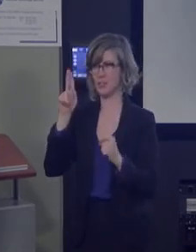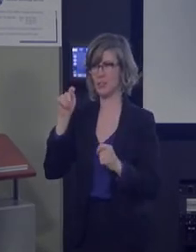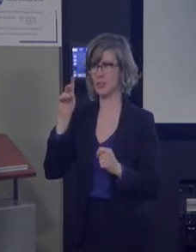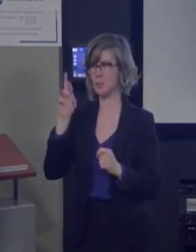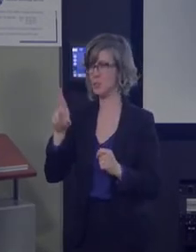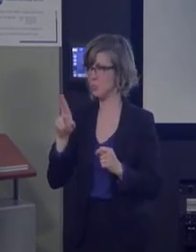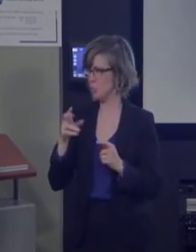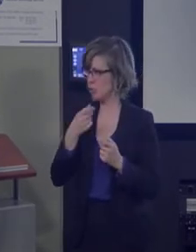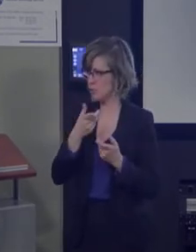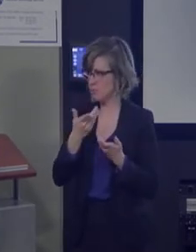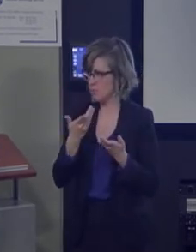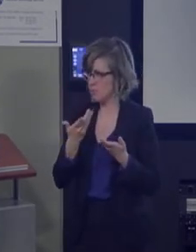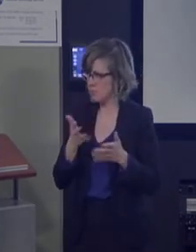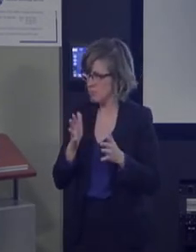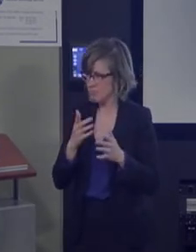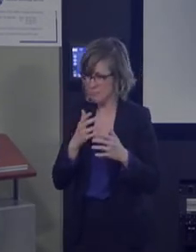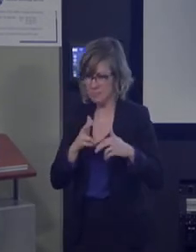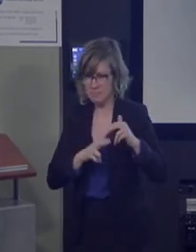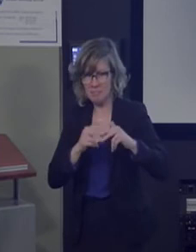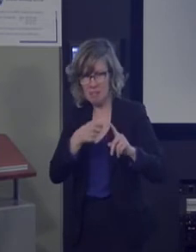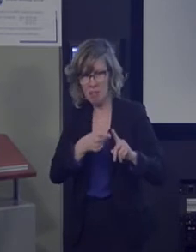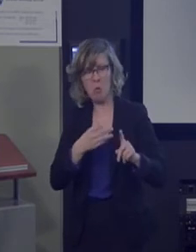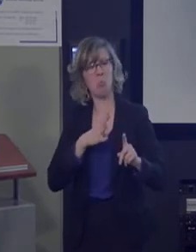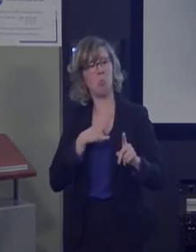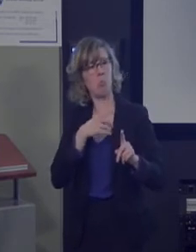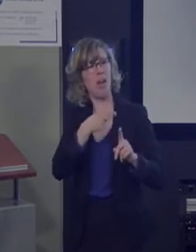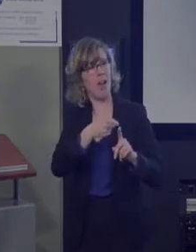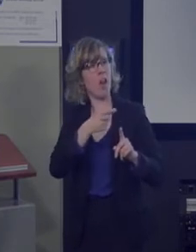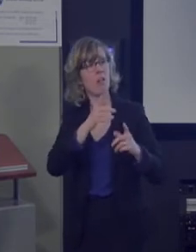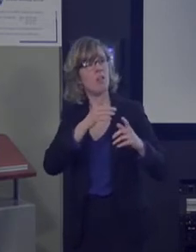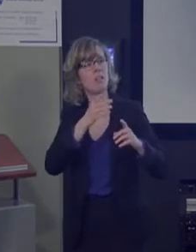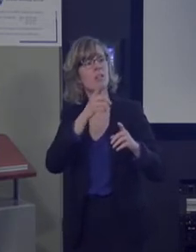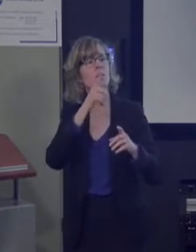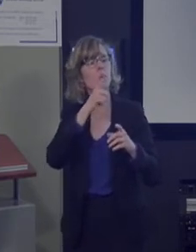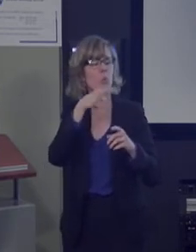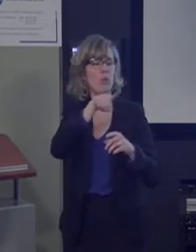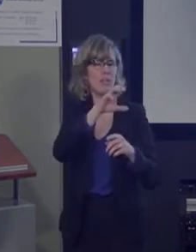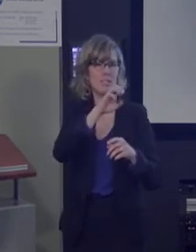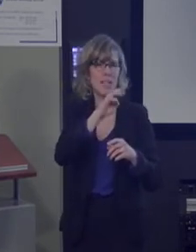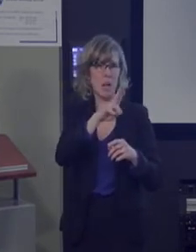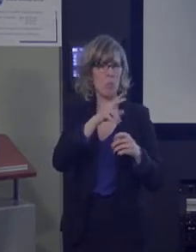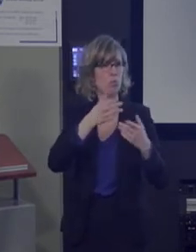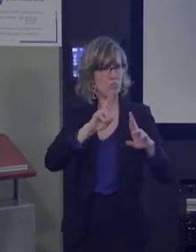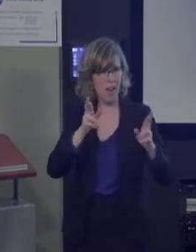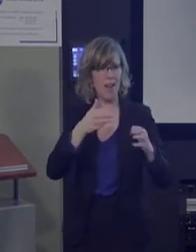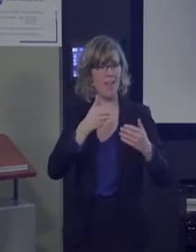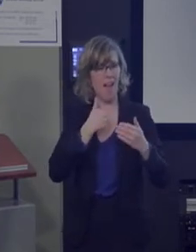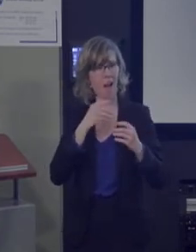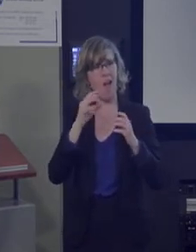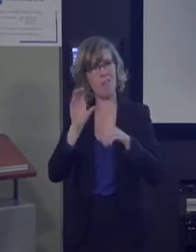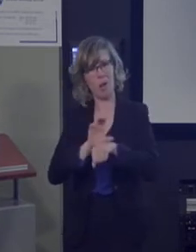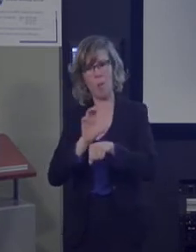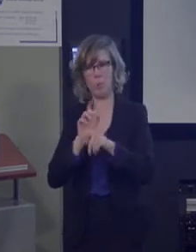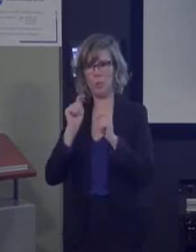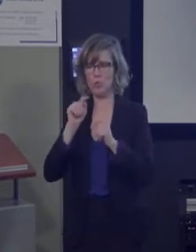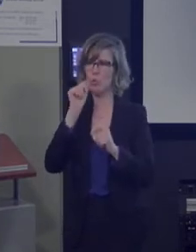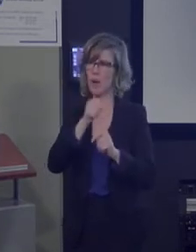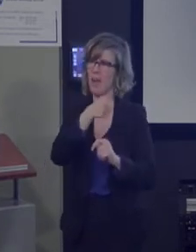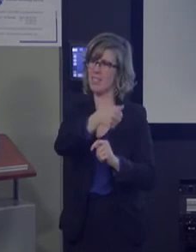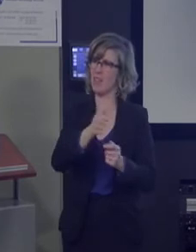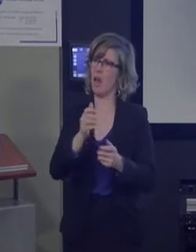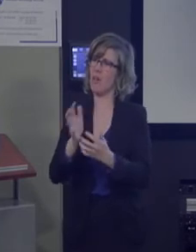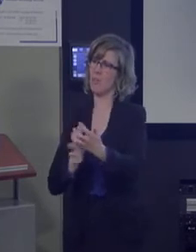constructing a tutor that will adapt individually to different students' knowledge and misconceptions